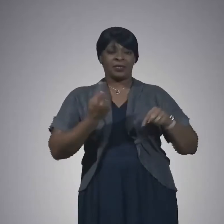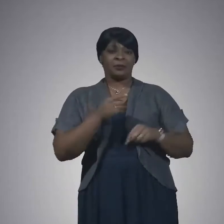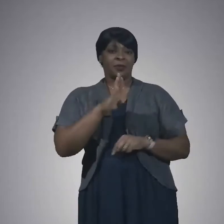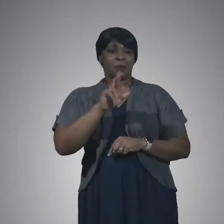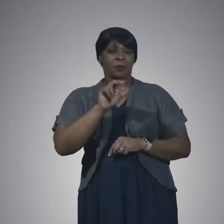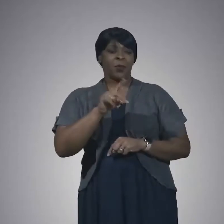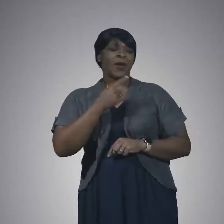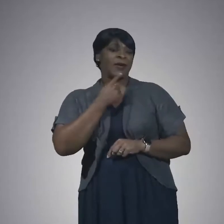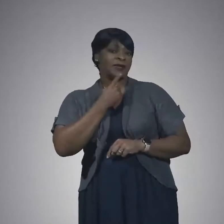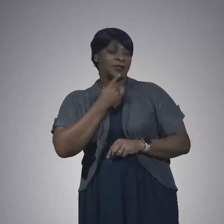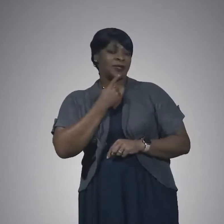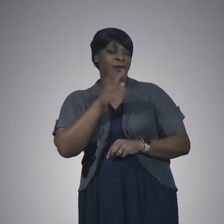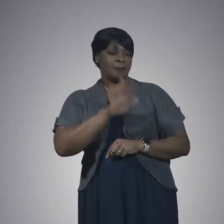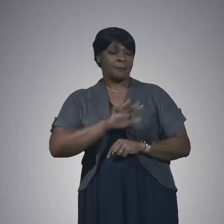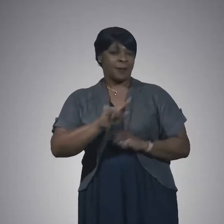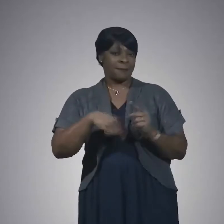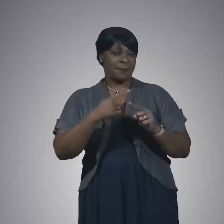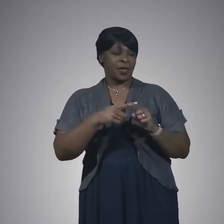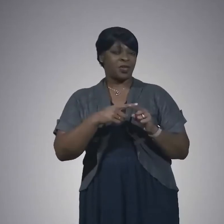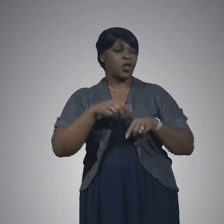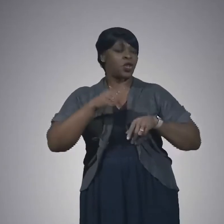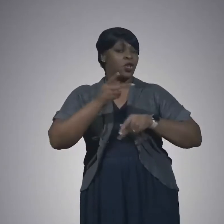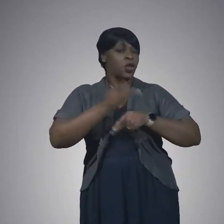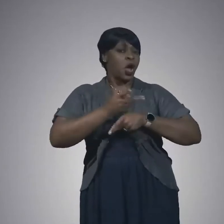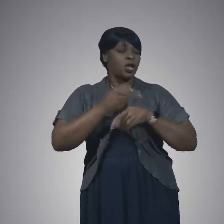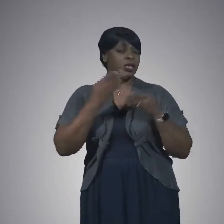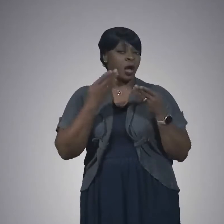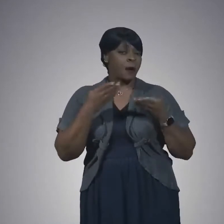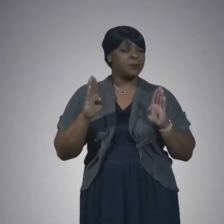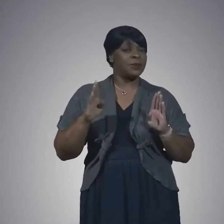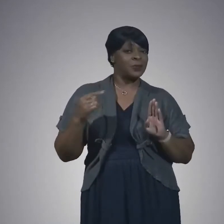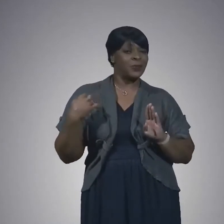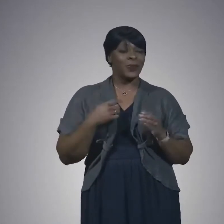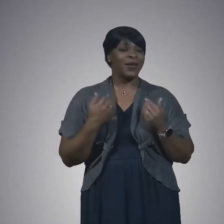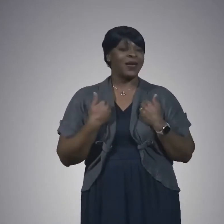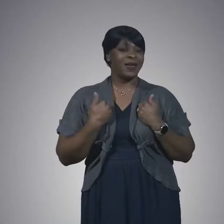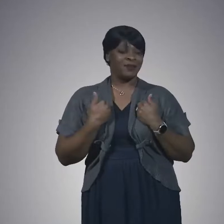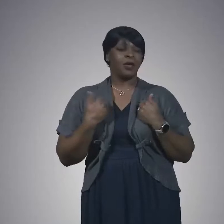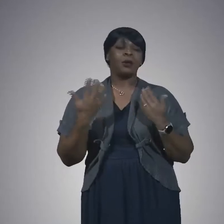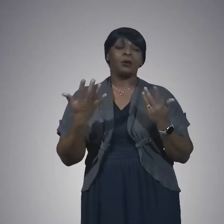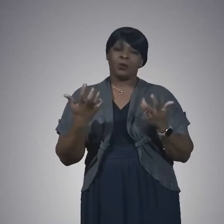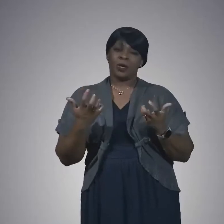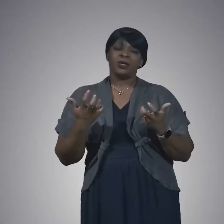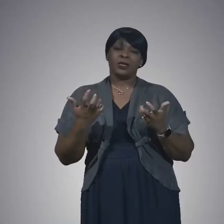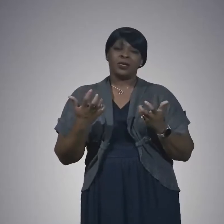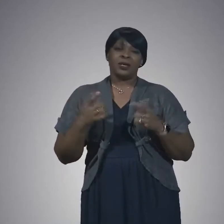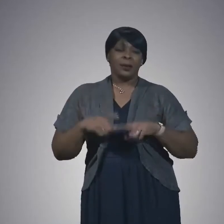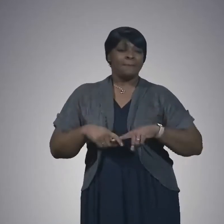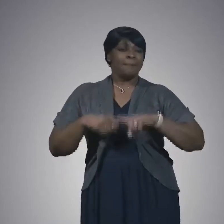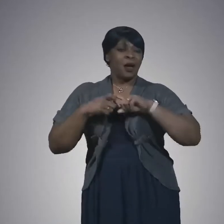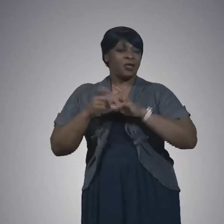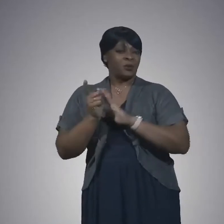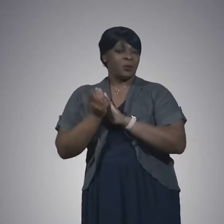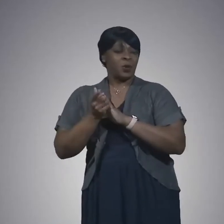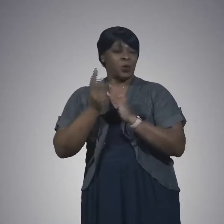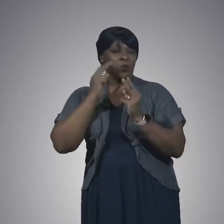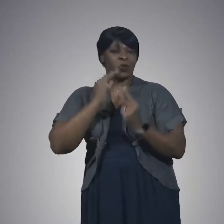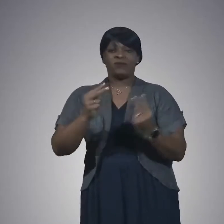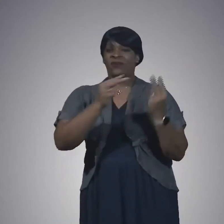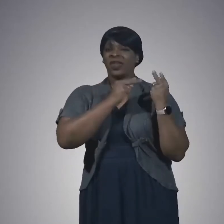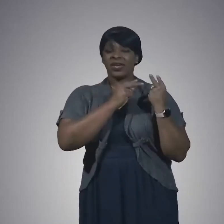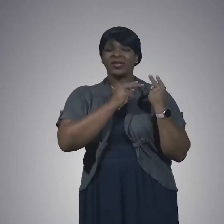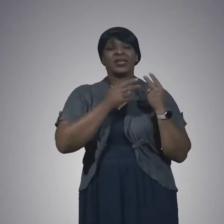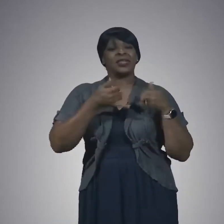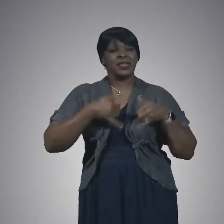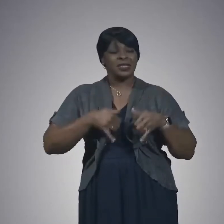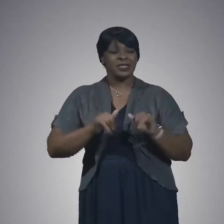said about the cautious optimism that we have. I just want to pause for a minute and reflect on the fact that there are